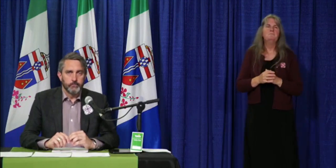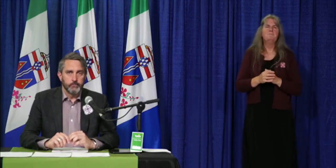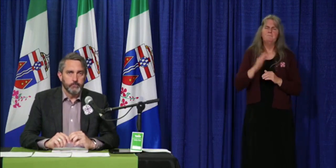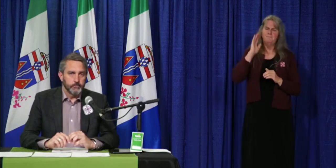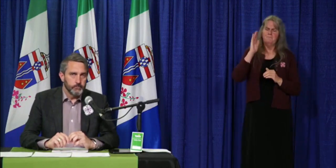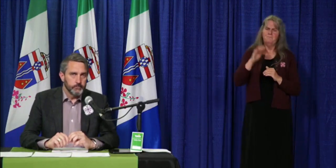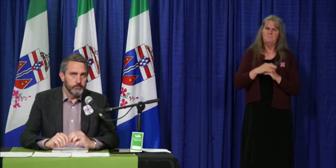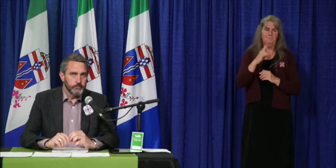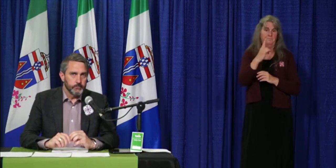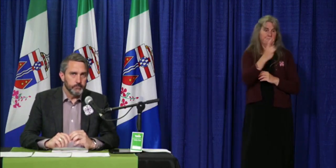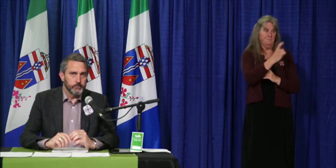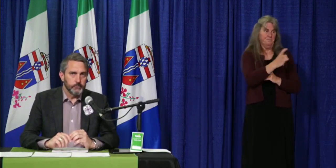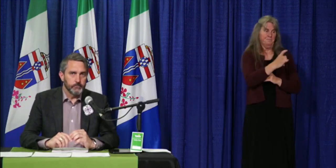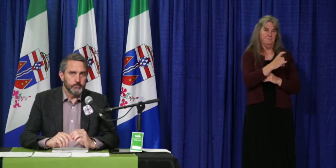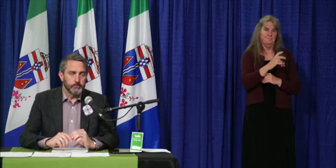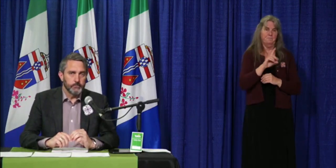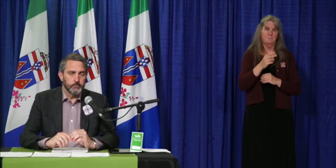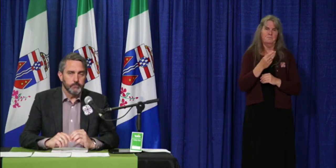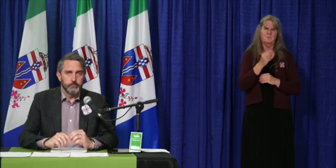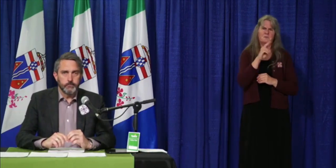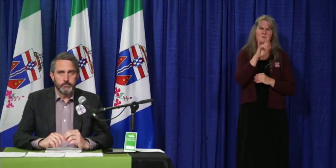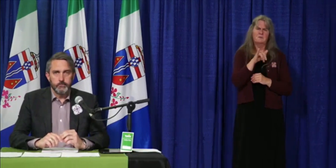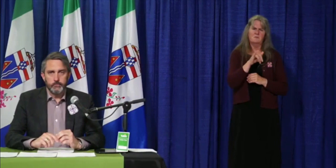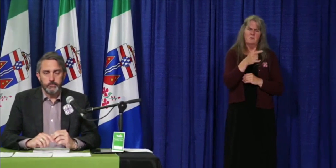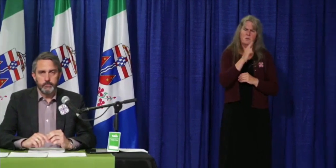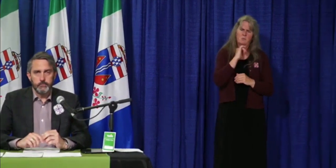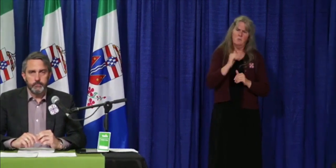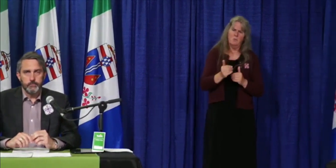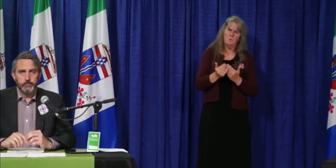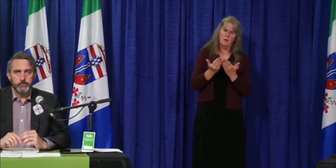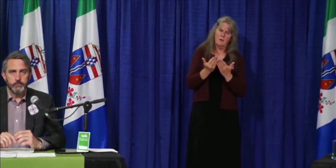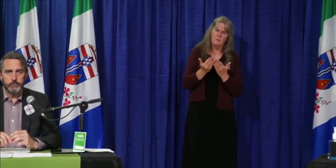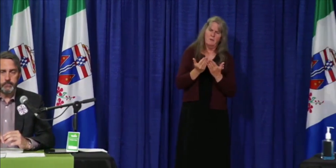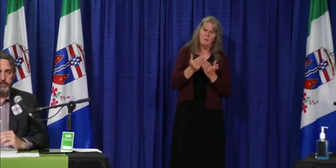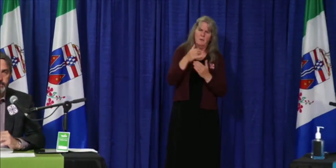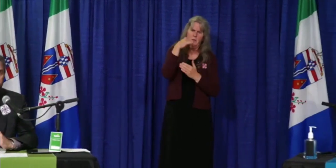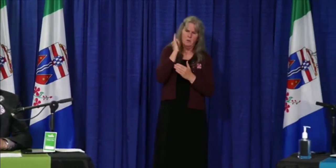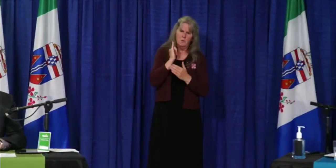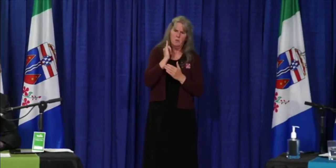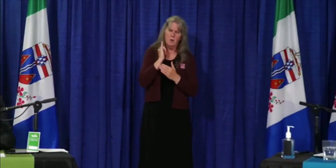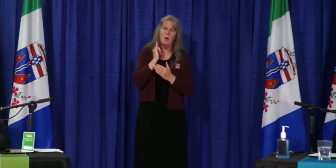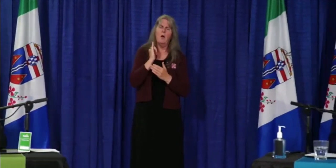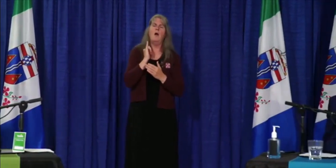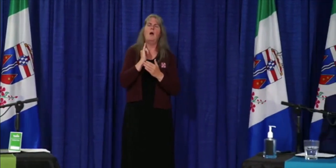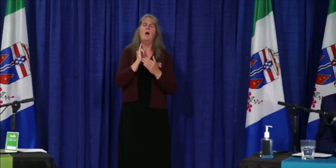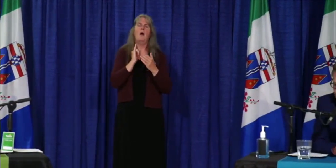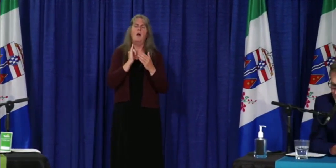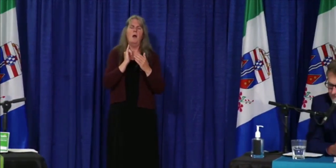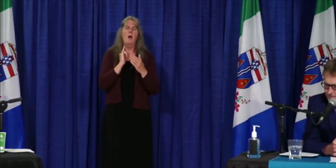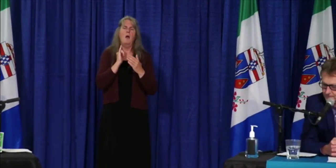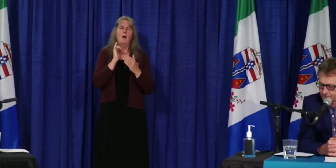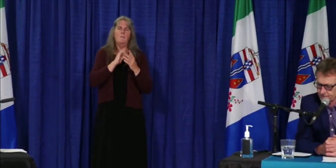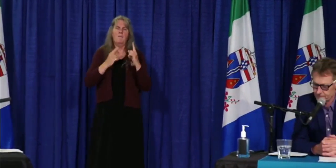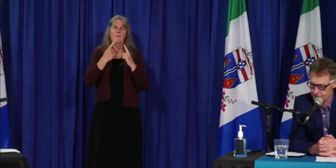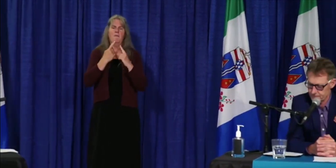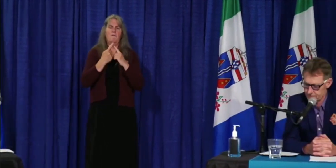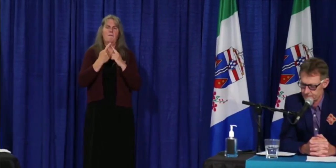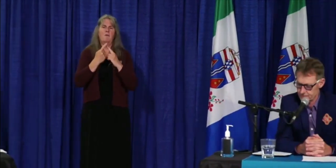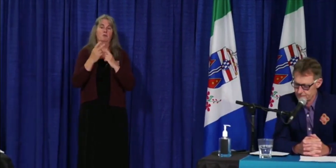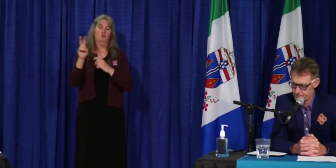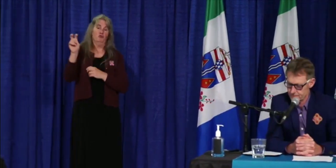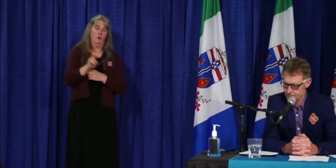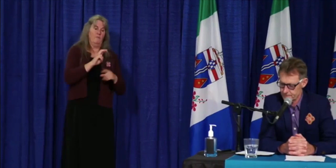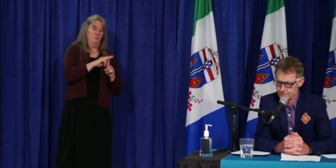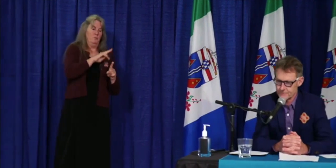Hi, I'm hoping, Dr. Hanley, could you elaborate a bit on the recommendation that Yukoners returning from BC keep a low profile? What does that look